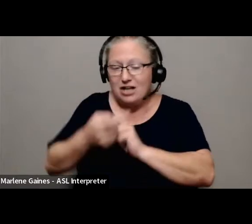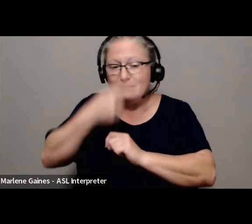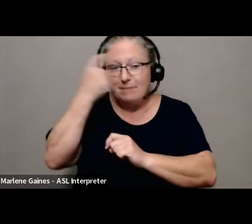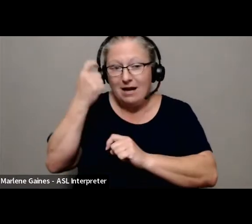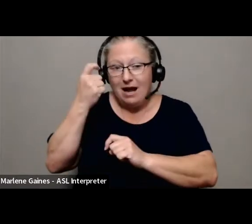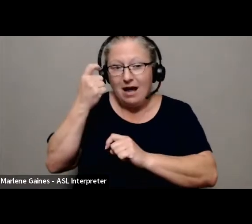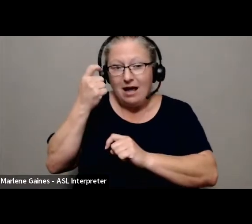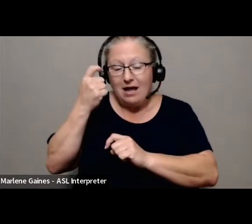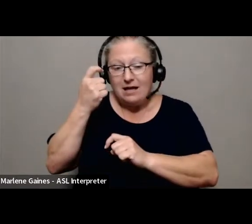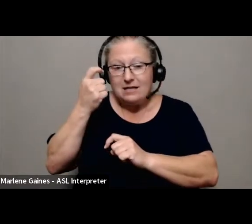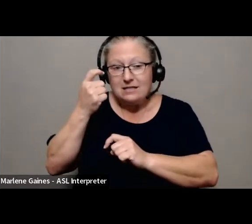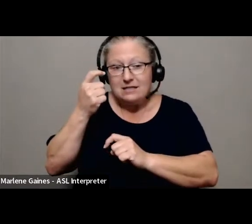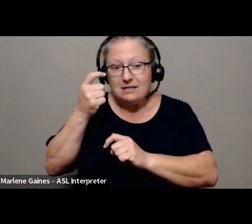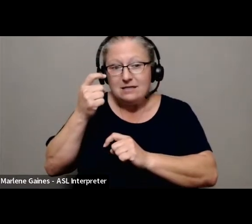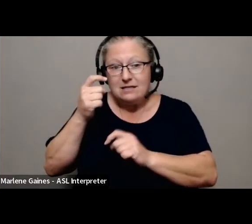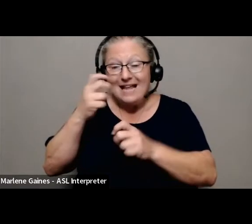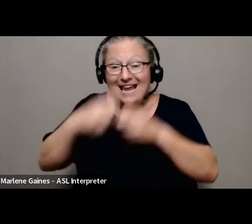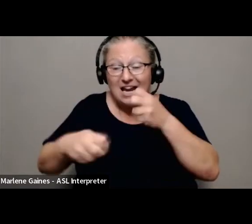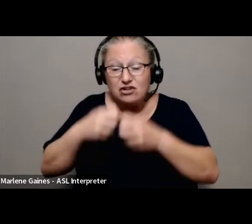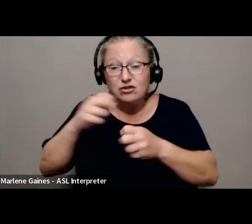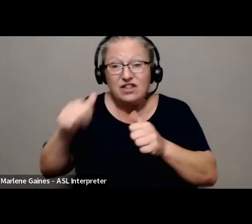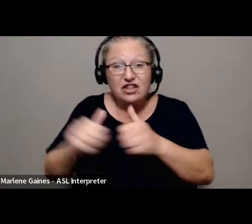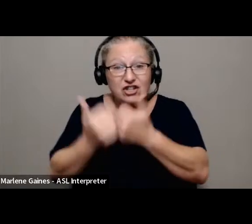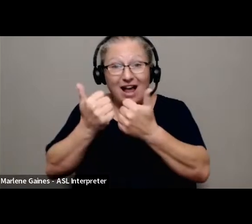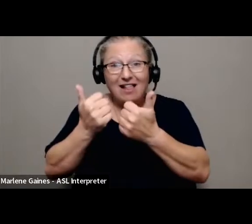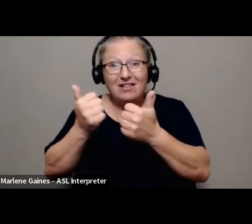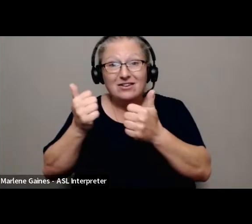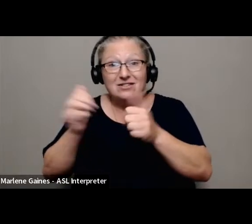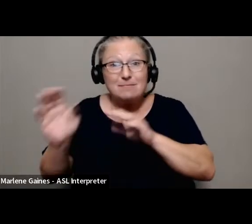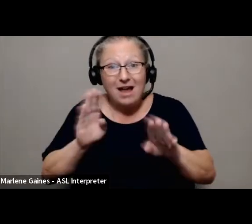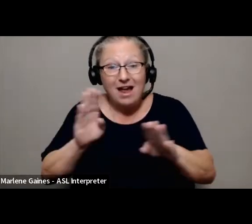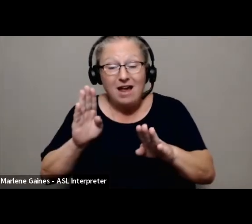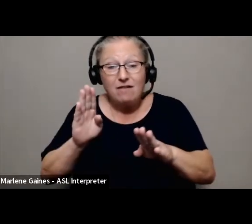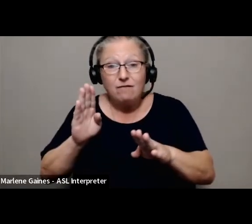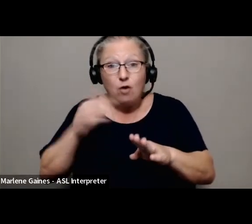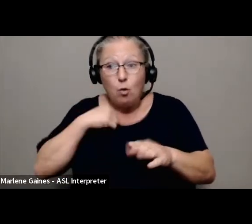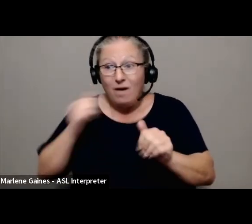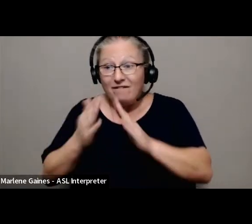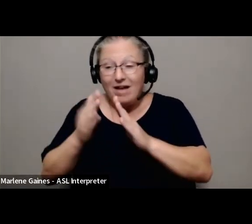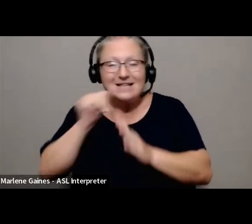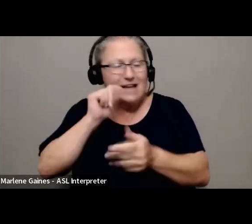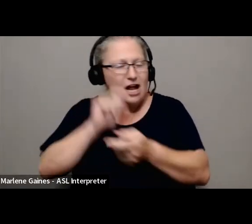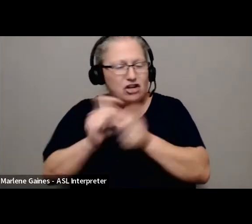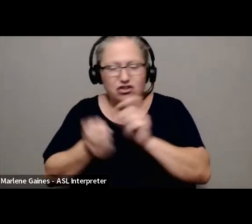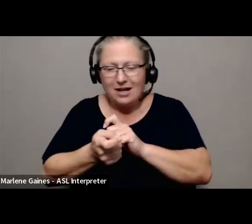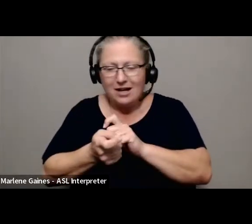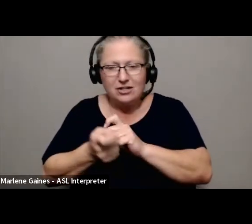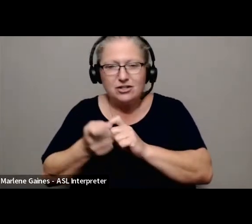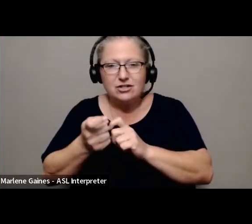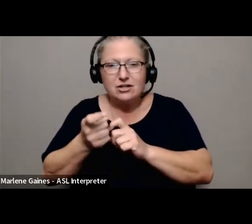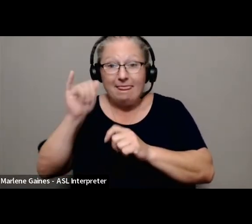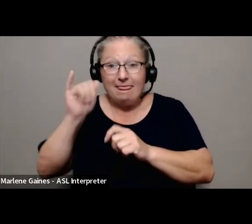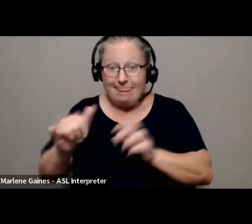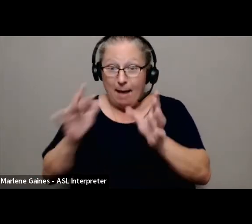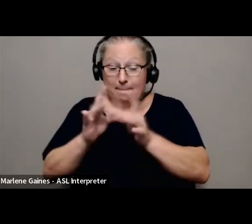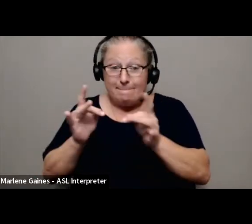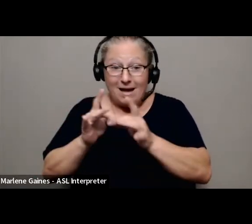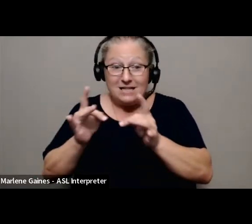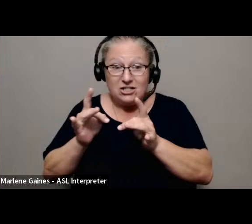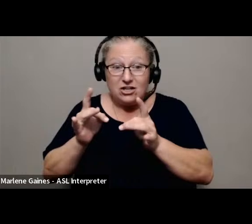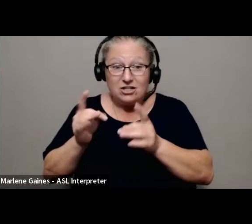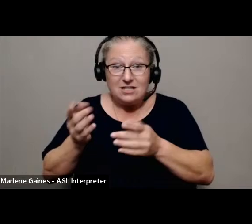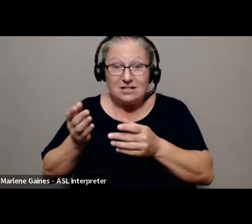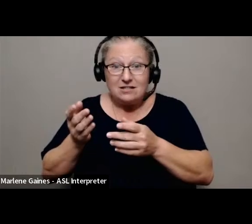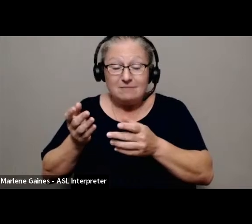the conduct and the issues and the challenges that we face has not changed. Now, whether that message gets